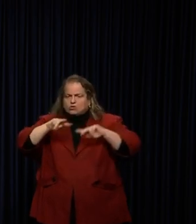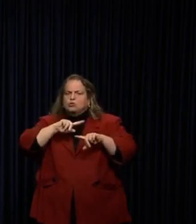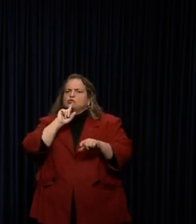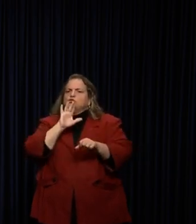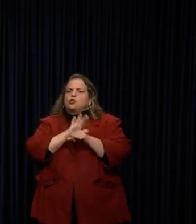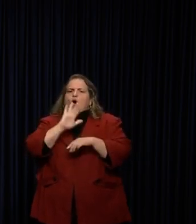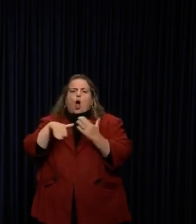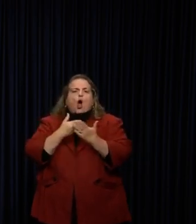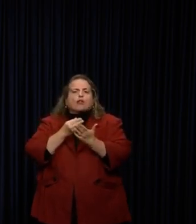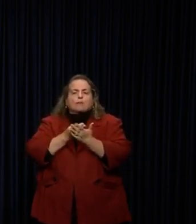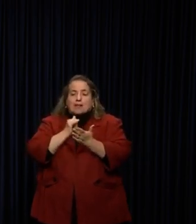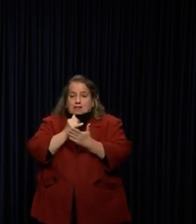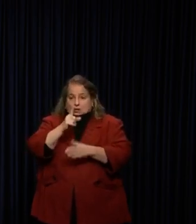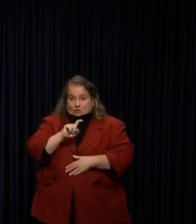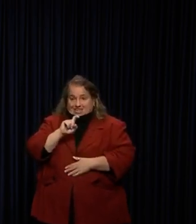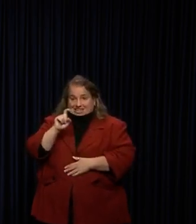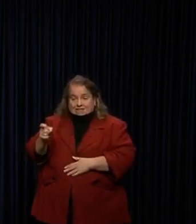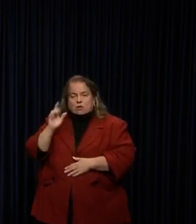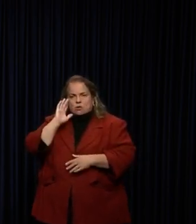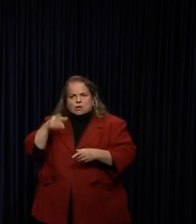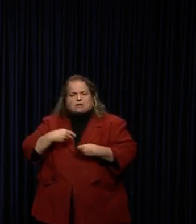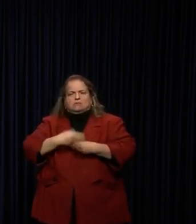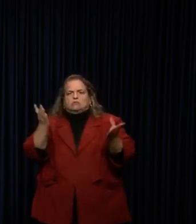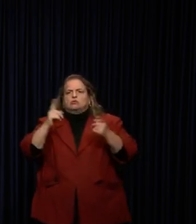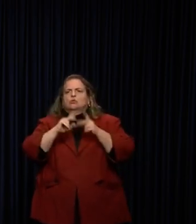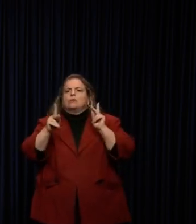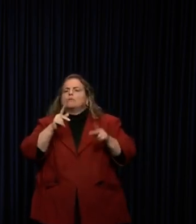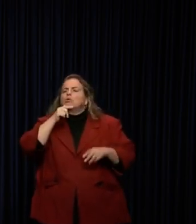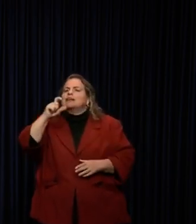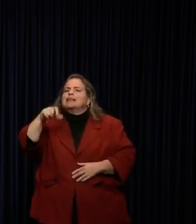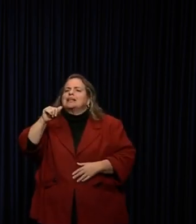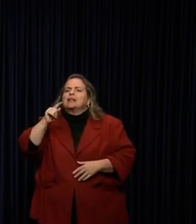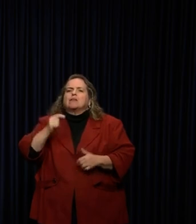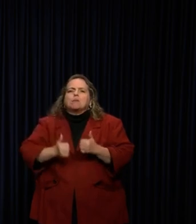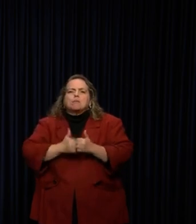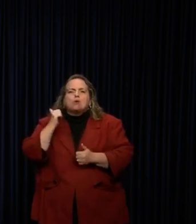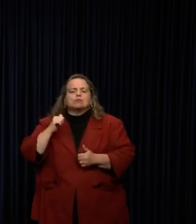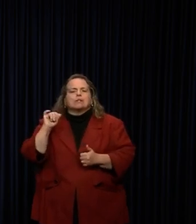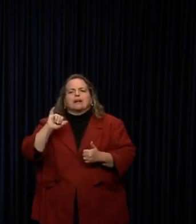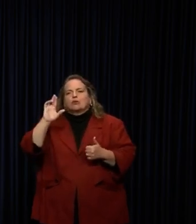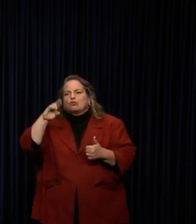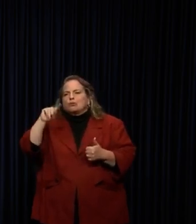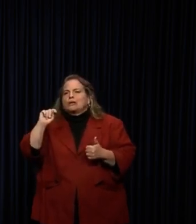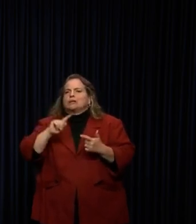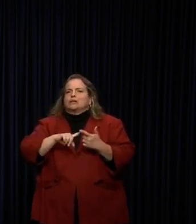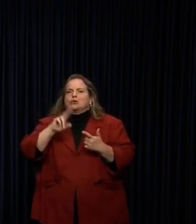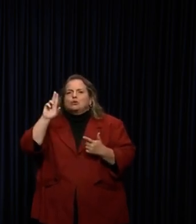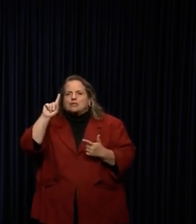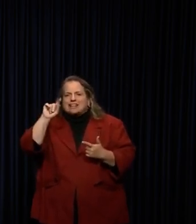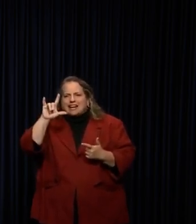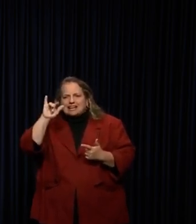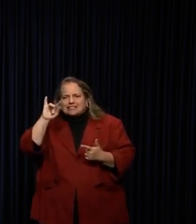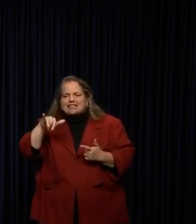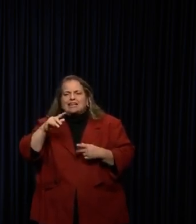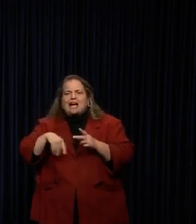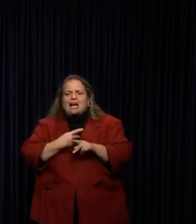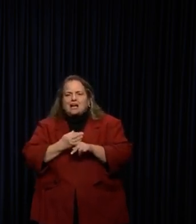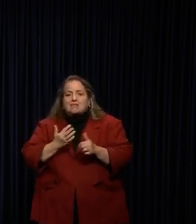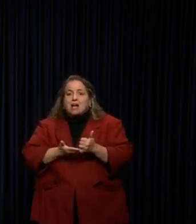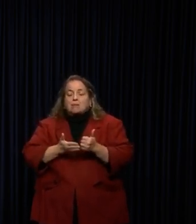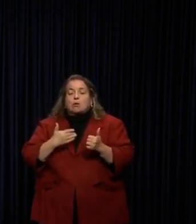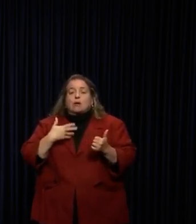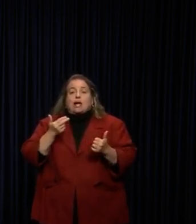that people want to give can go to those that need it the most. Things like rent and utility type help. We've